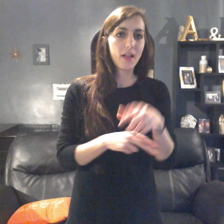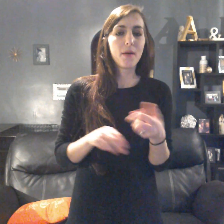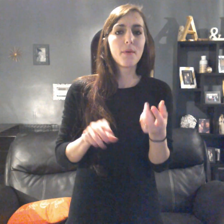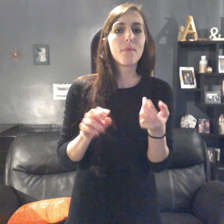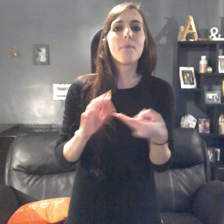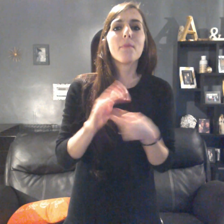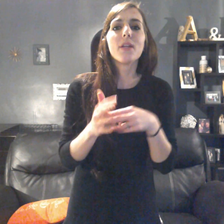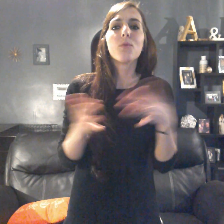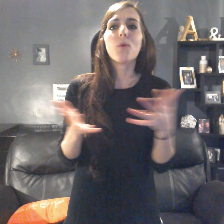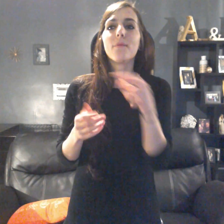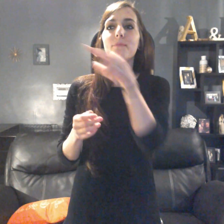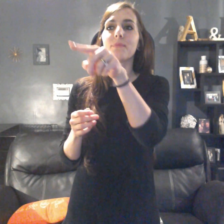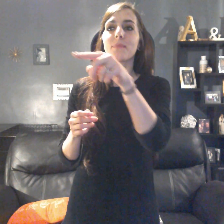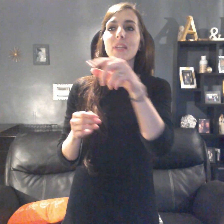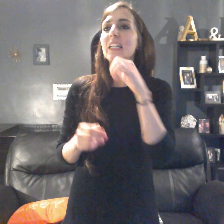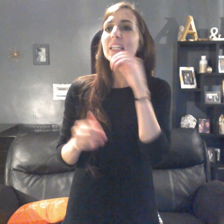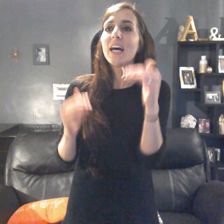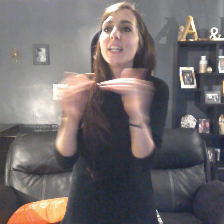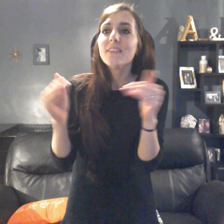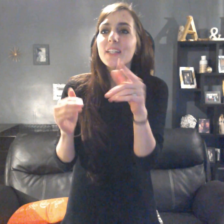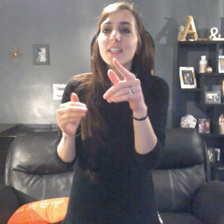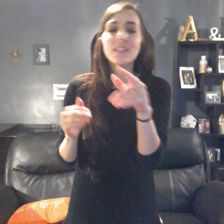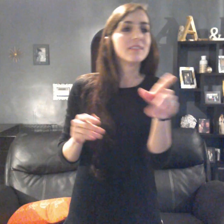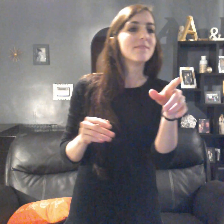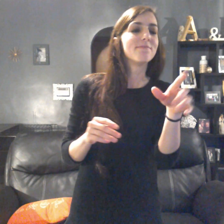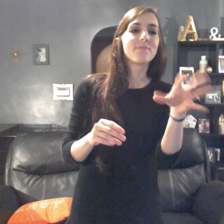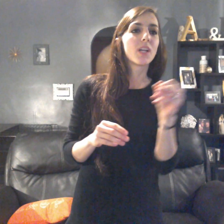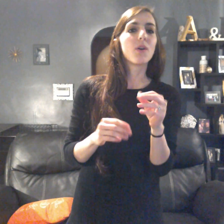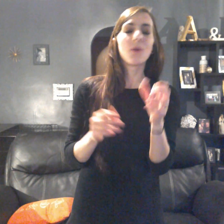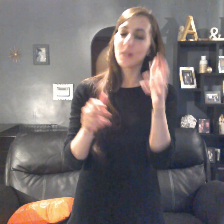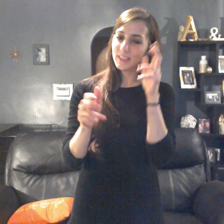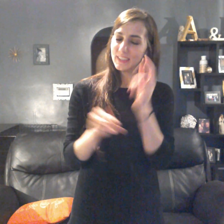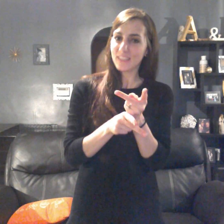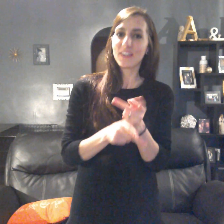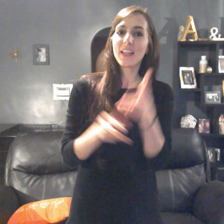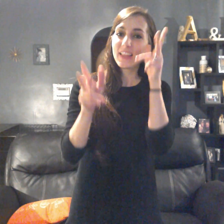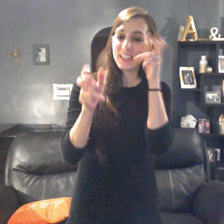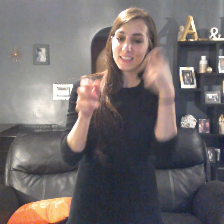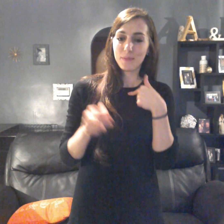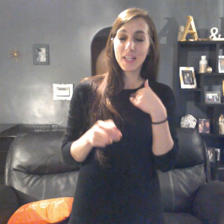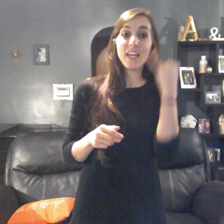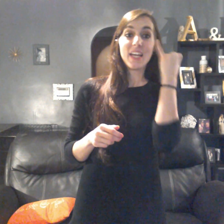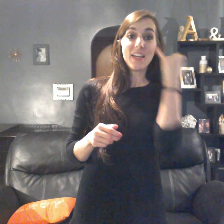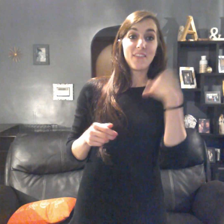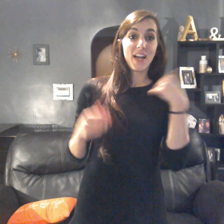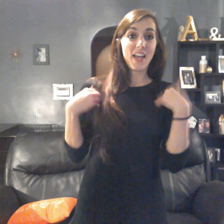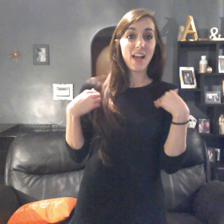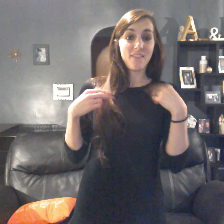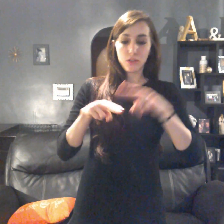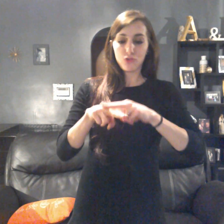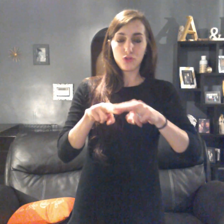Back and forth. Oh, careful. Listen to me. If I have a train track, the 2 train tracks run